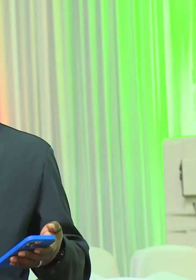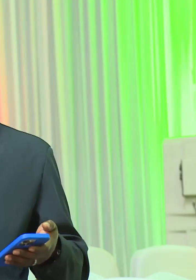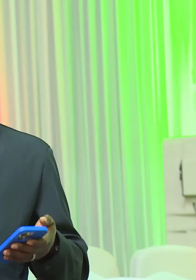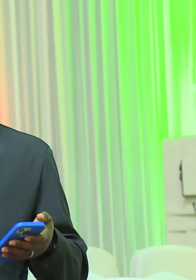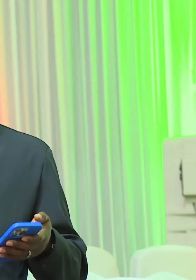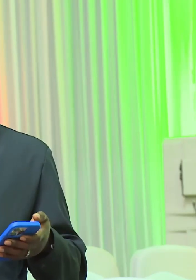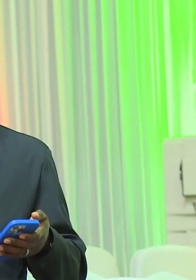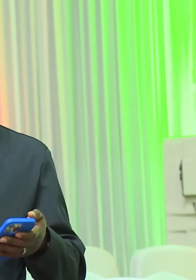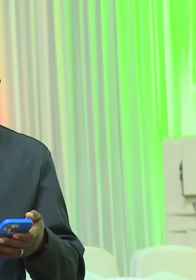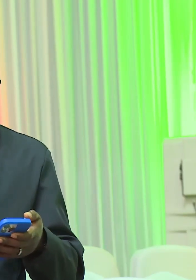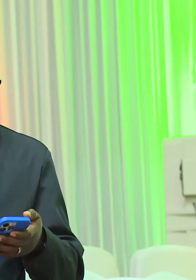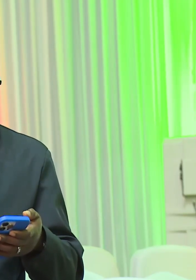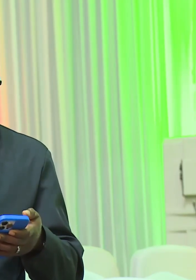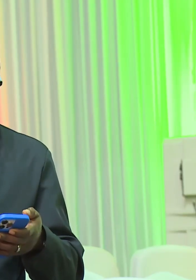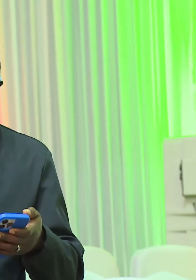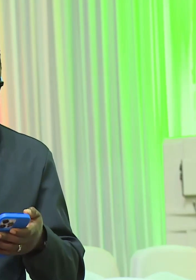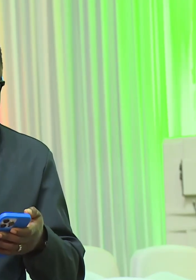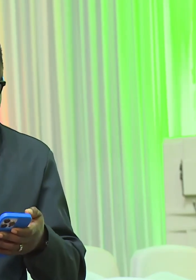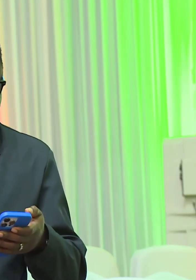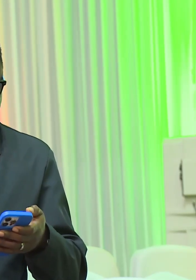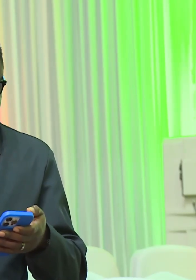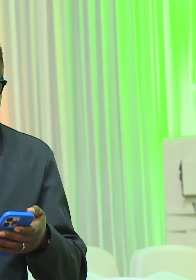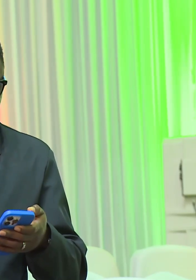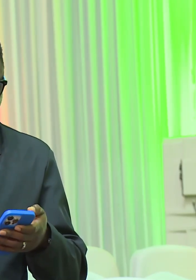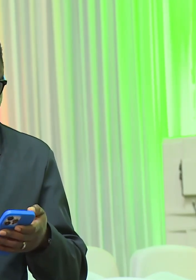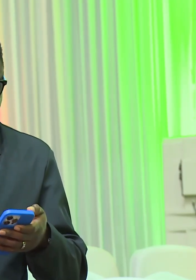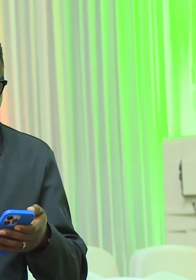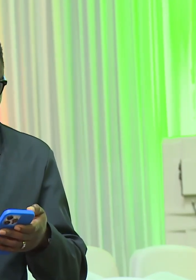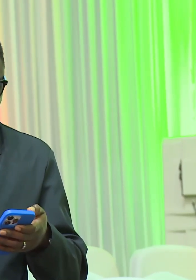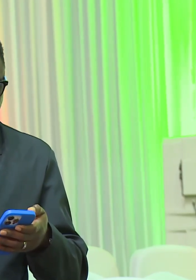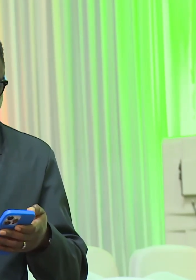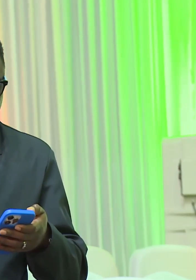and affordable, especially for indigent persons who are